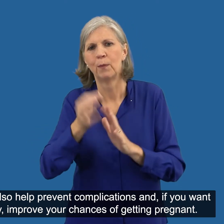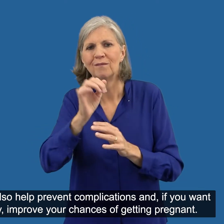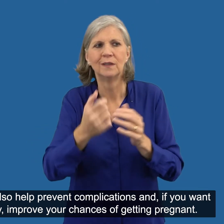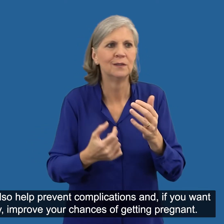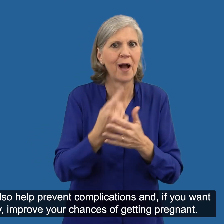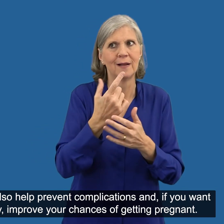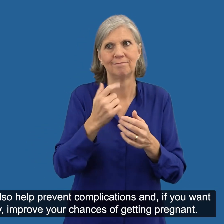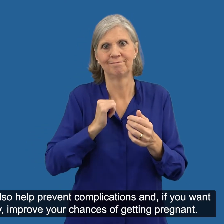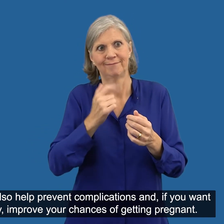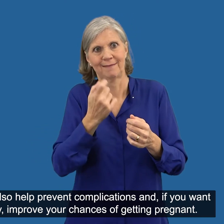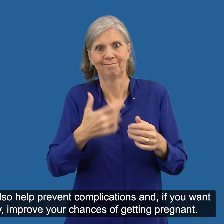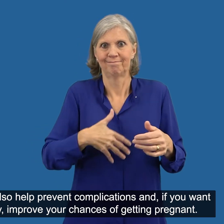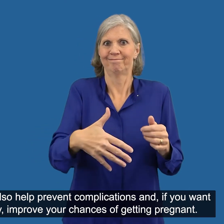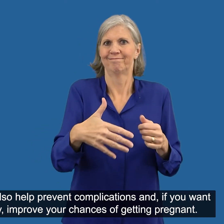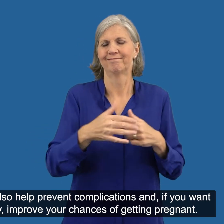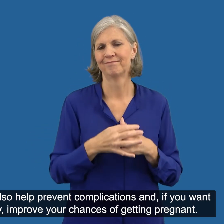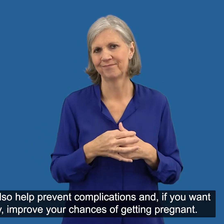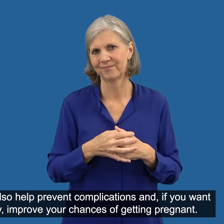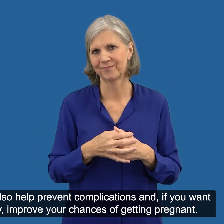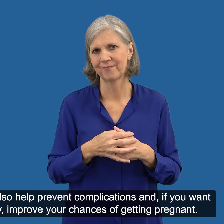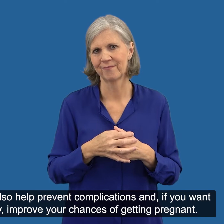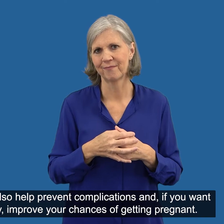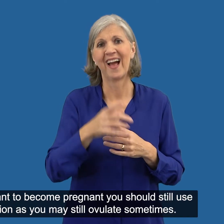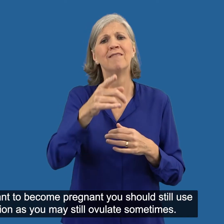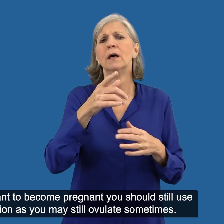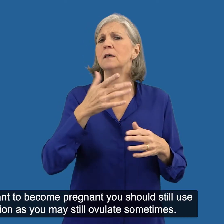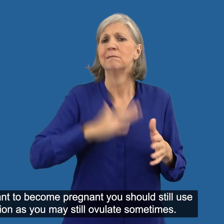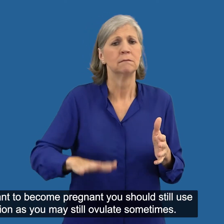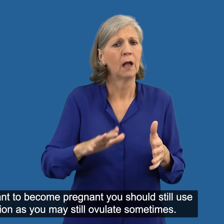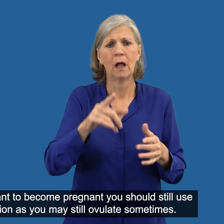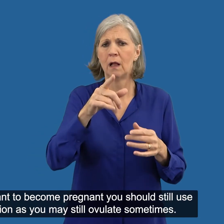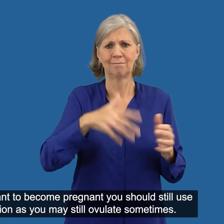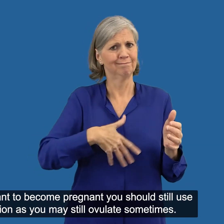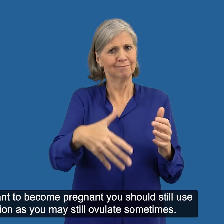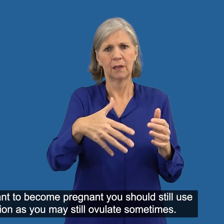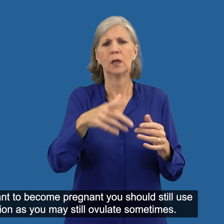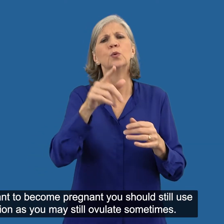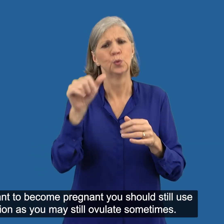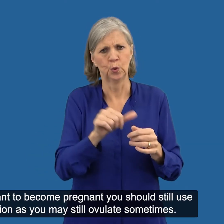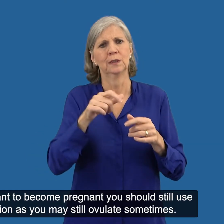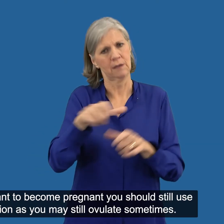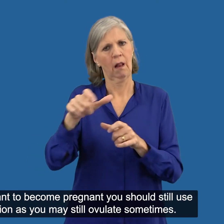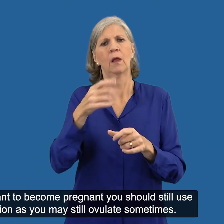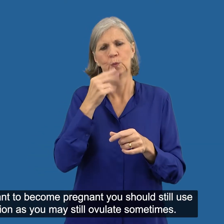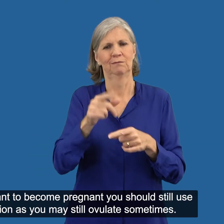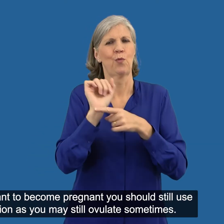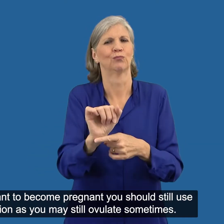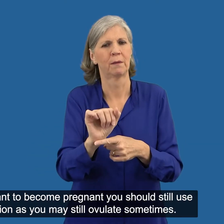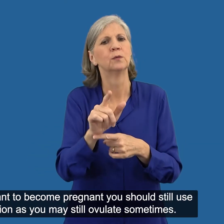to have a family, improve your chances of getting pregnant. If you don't want to become pregnant, you should still